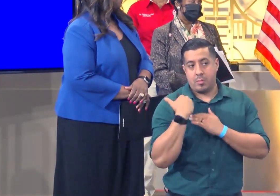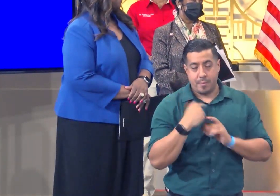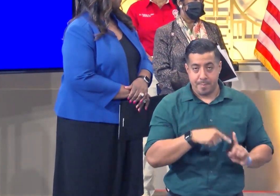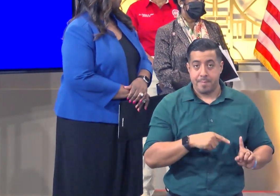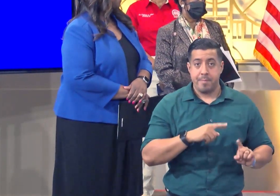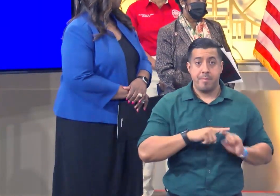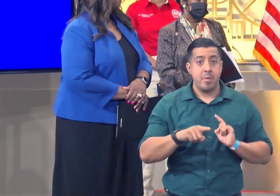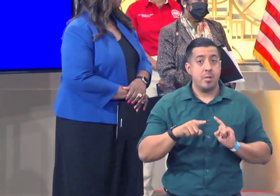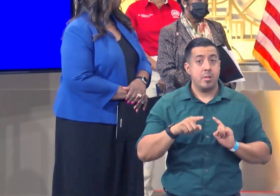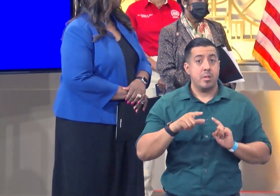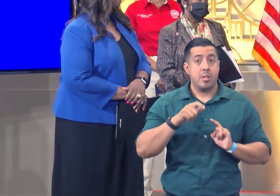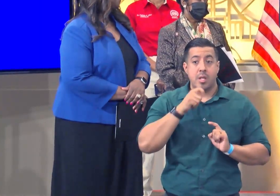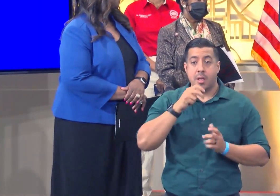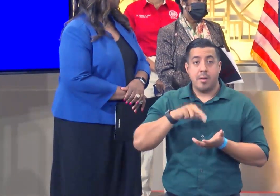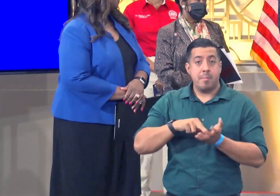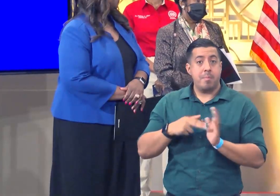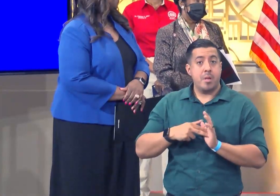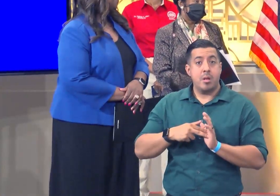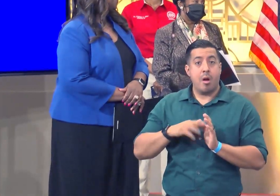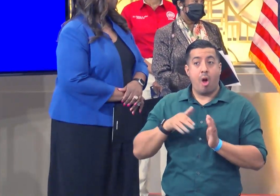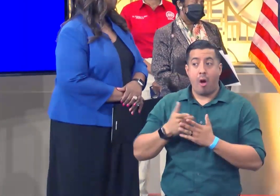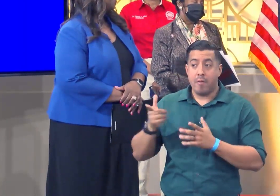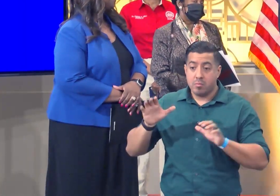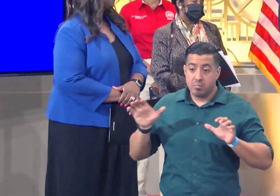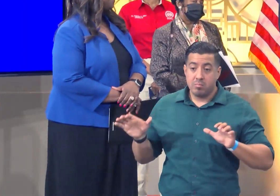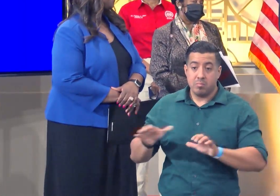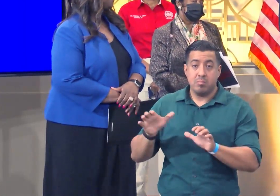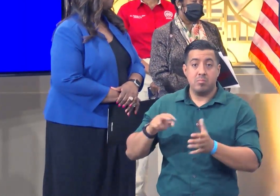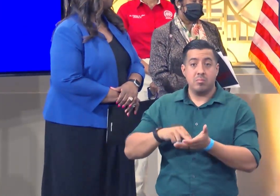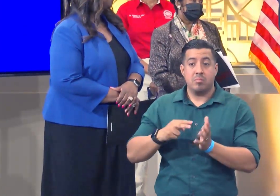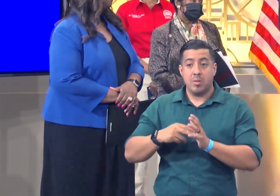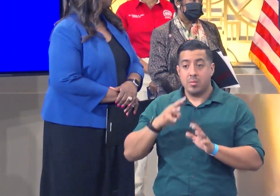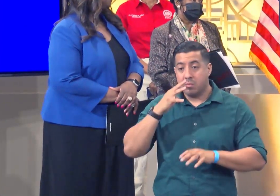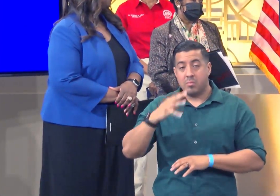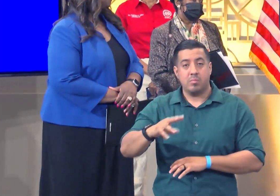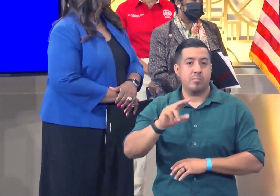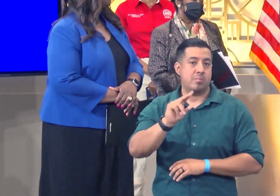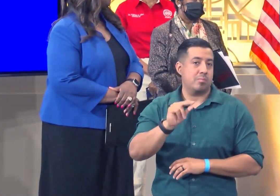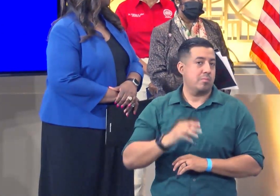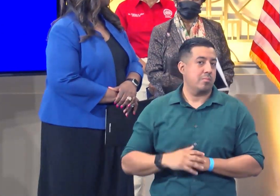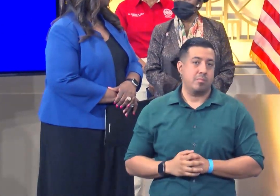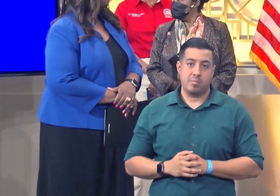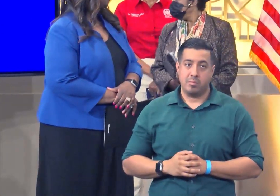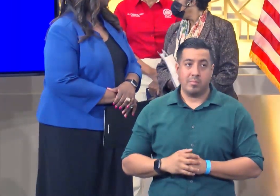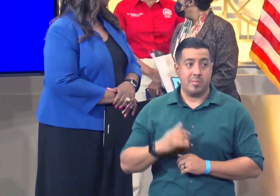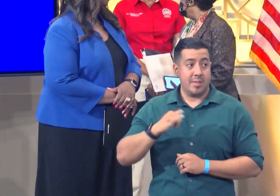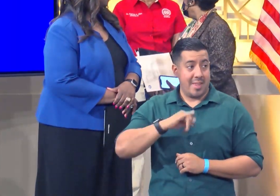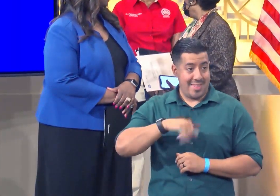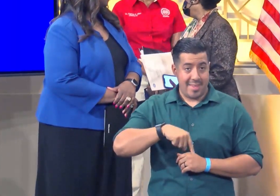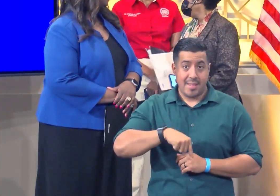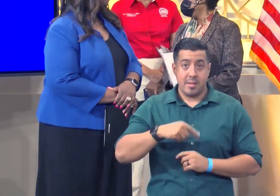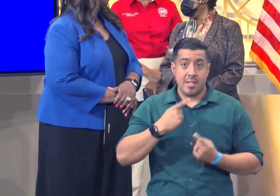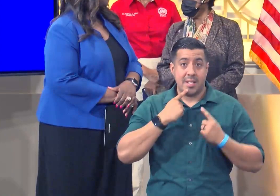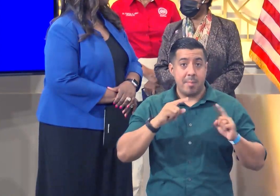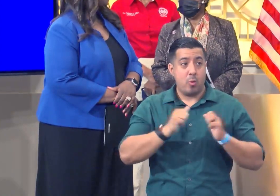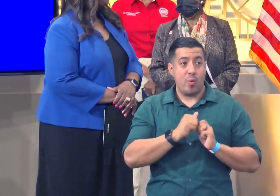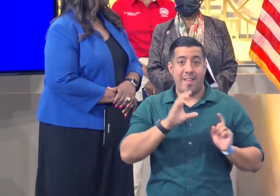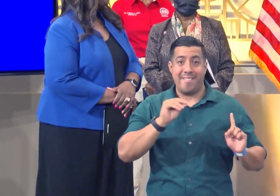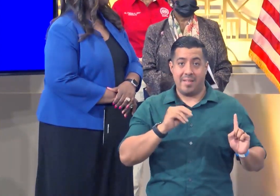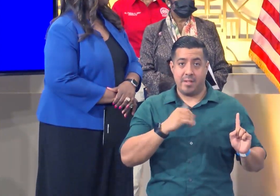does not at any way take away from all that you have done. And this announcement today with